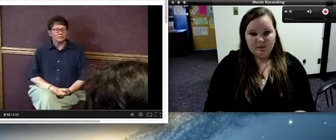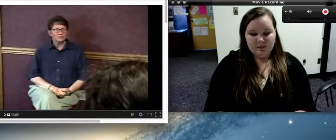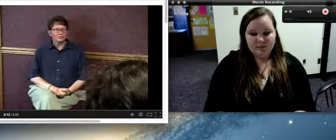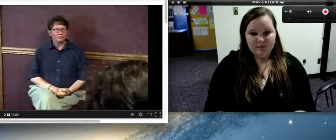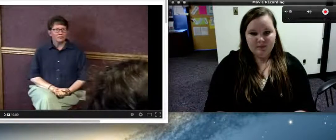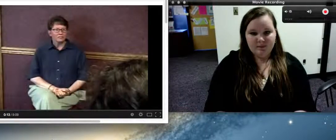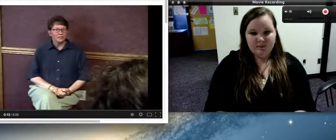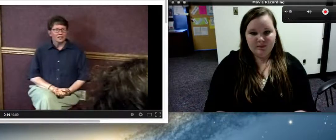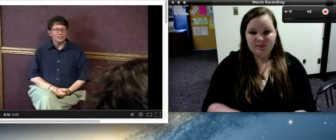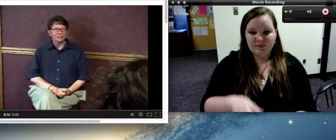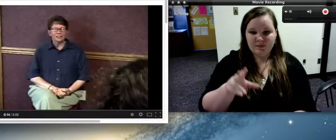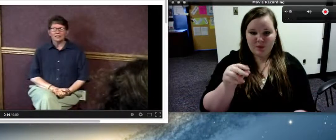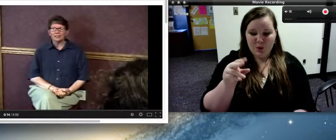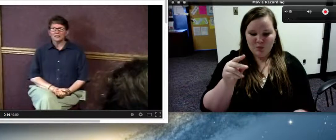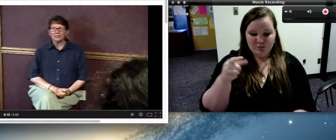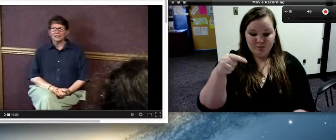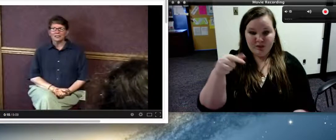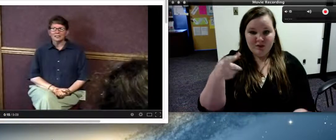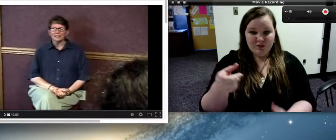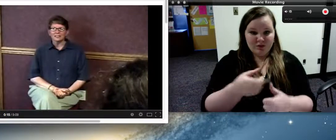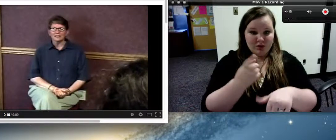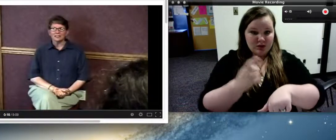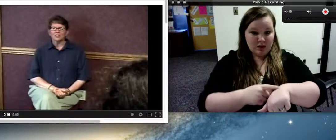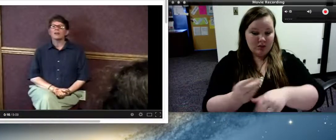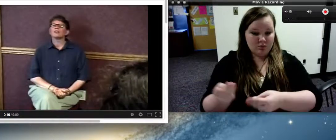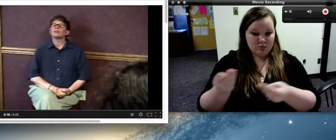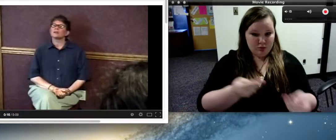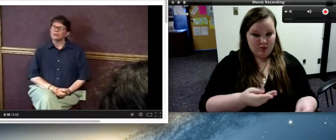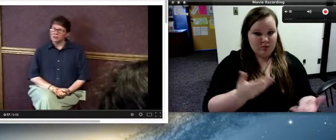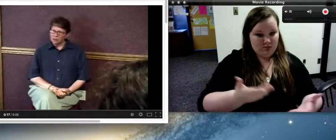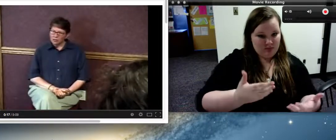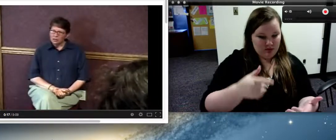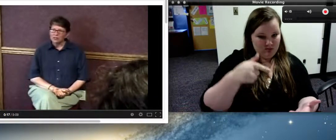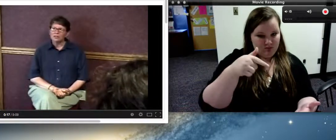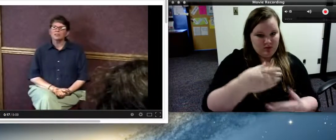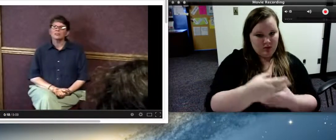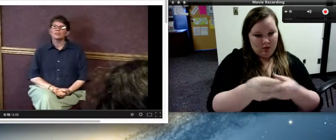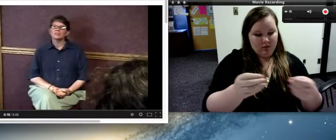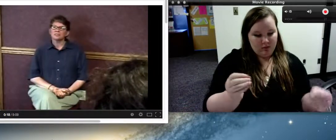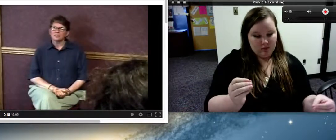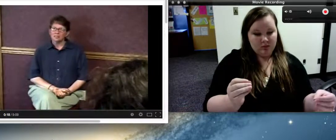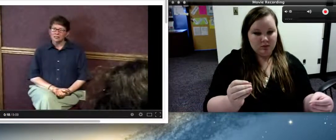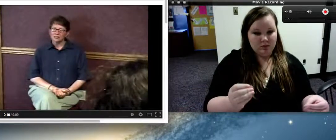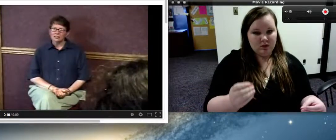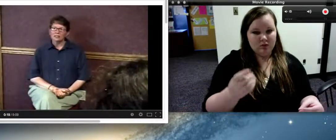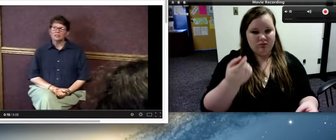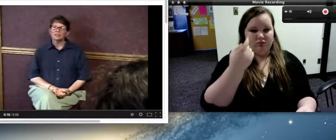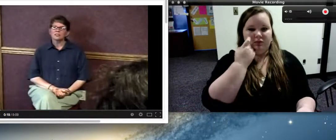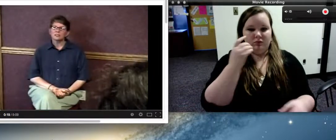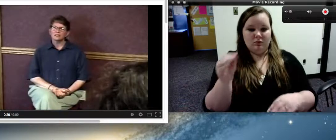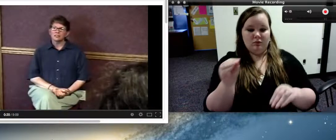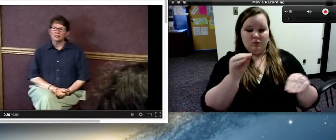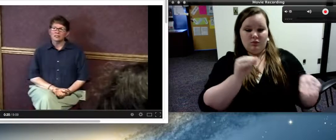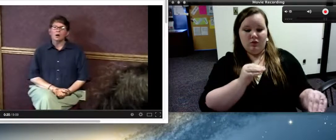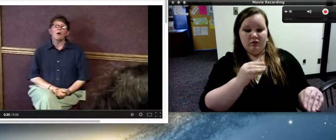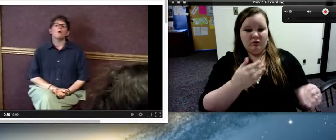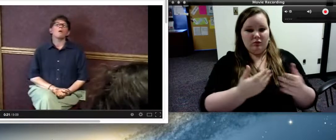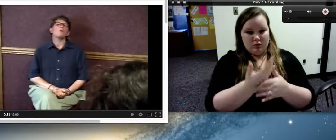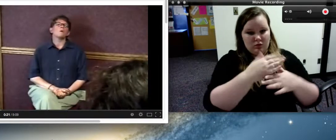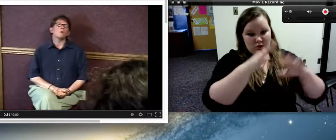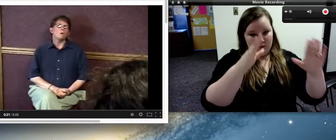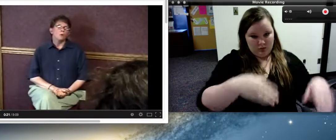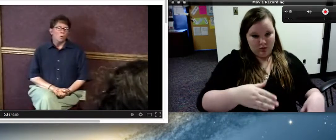No, it's my first time in this clinic. We just moved, so it would be easier for us if we were able to